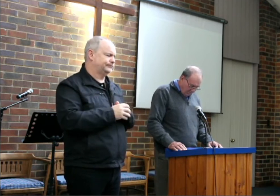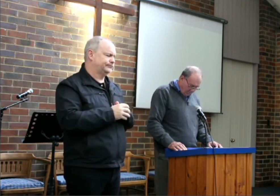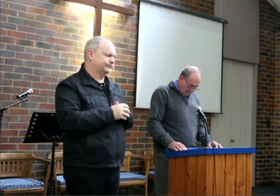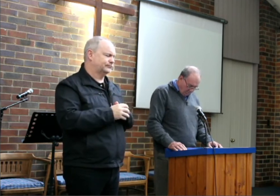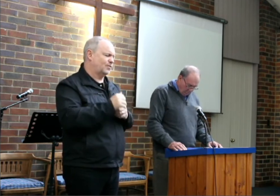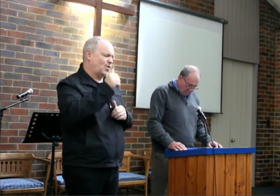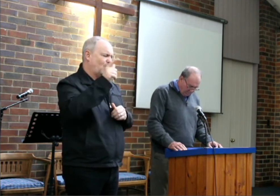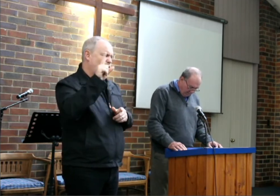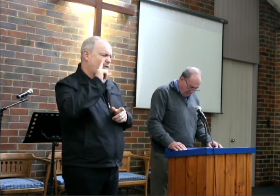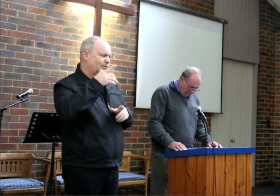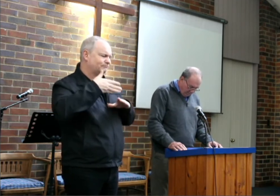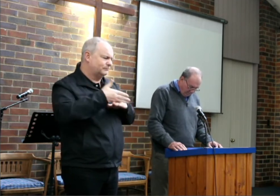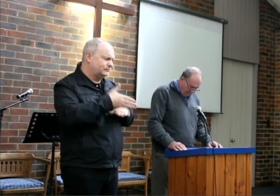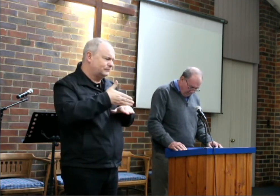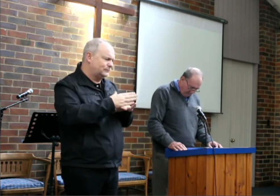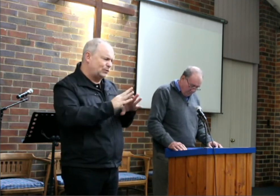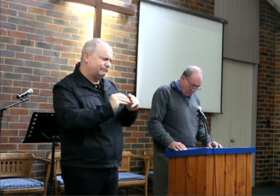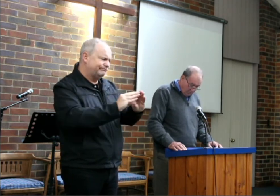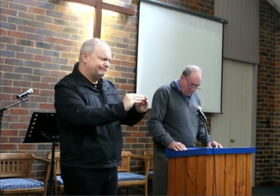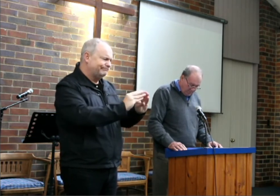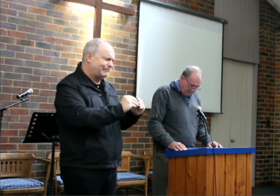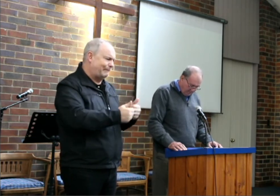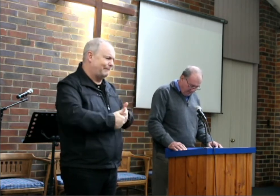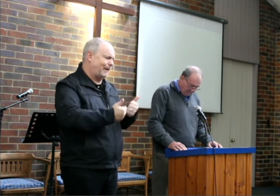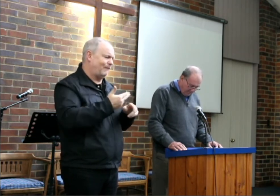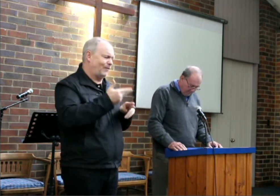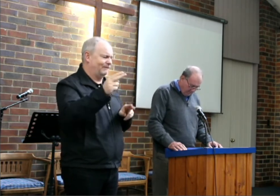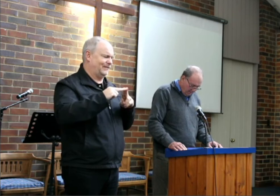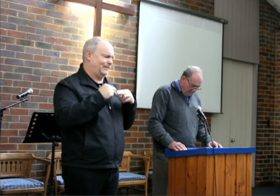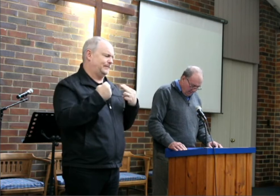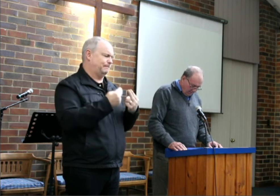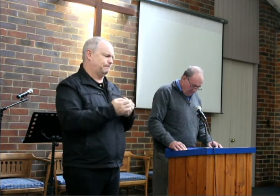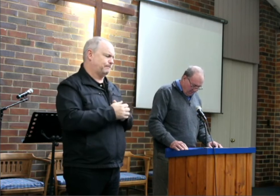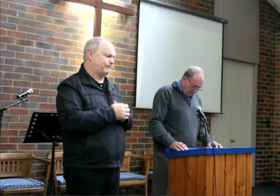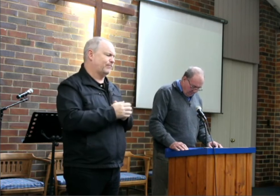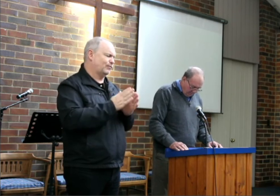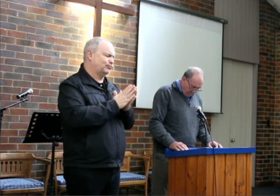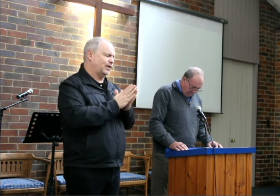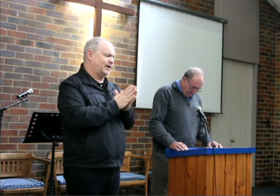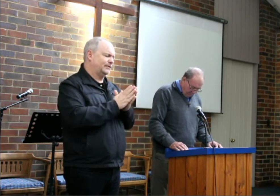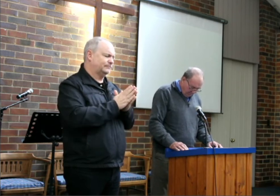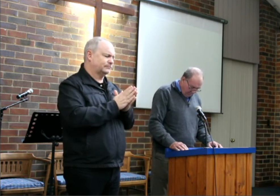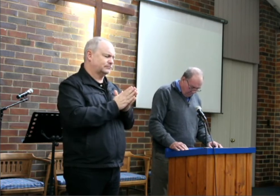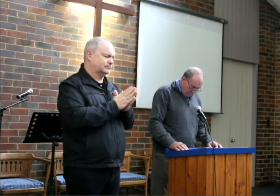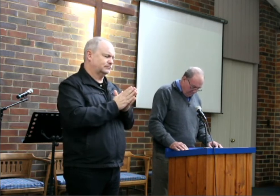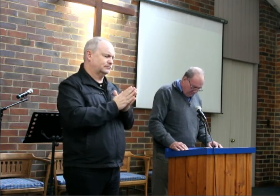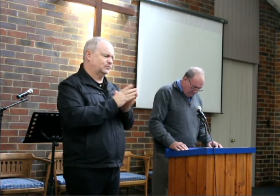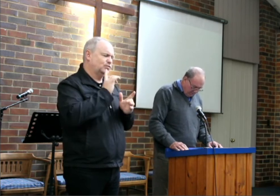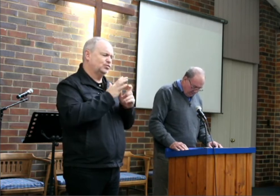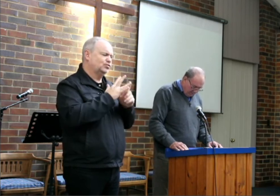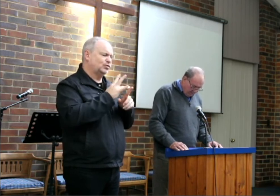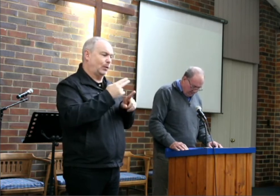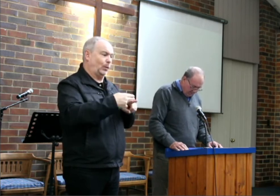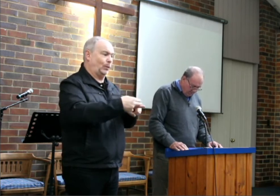know that you will work this out for them. We know that you will work this out, Father, for them, and we pray that you'll do that